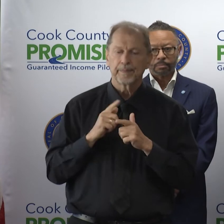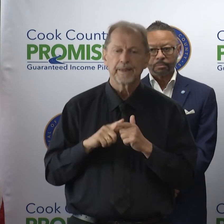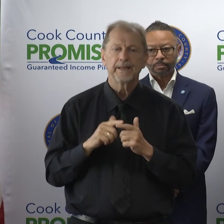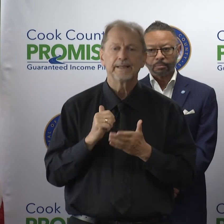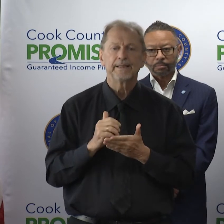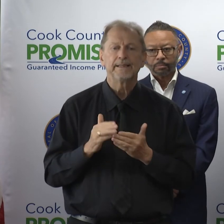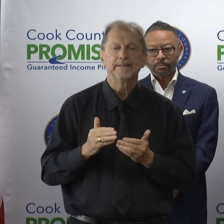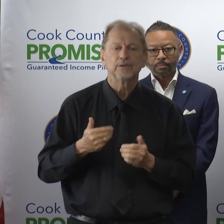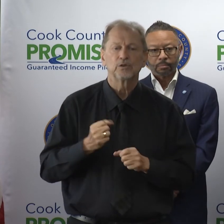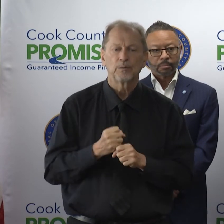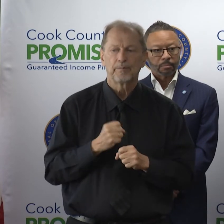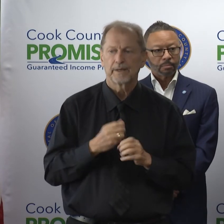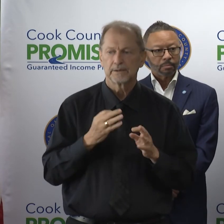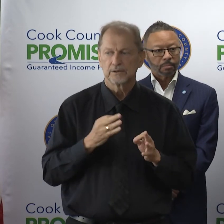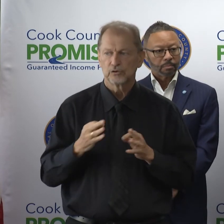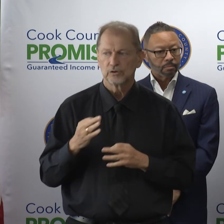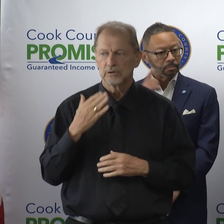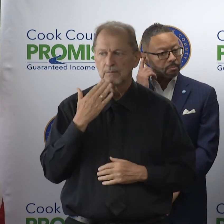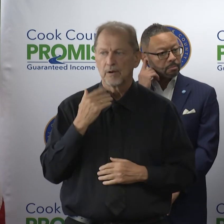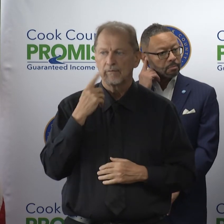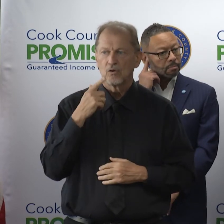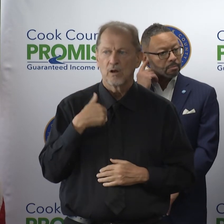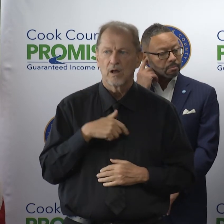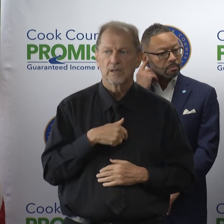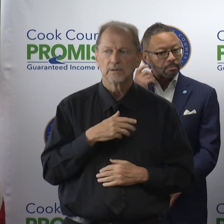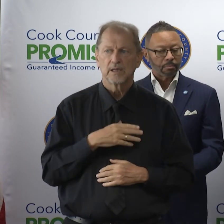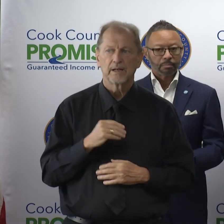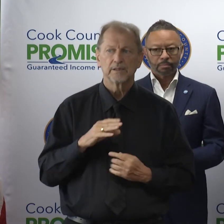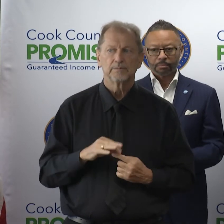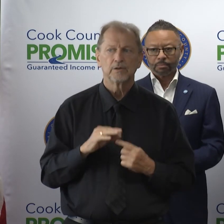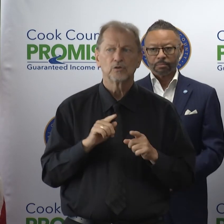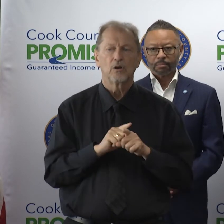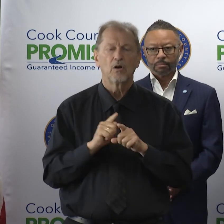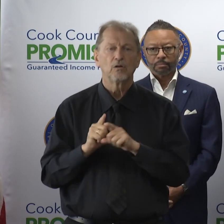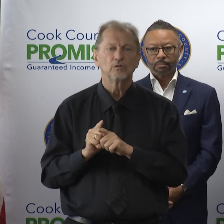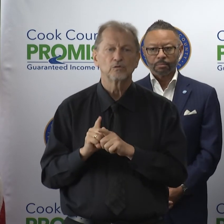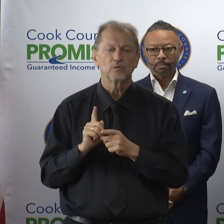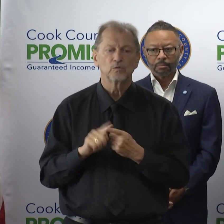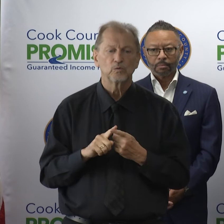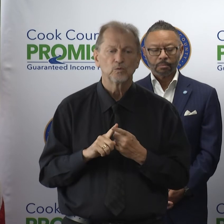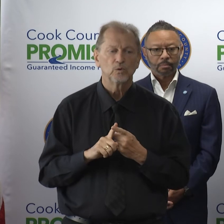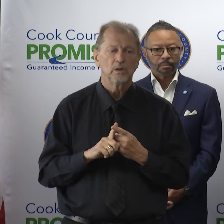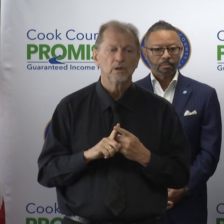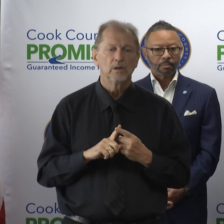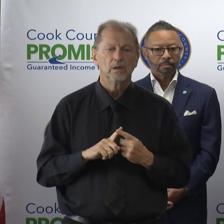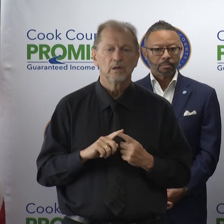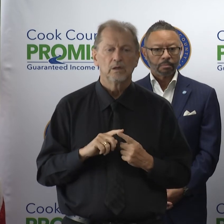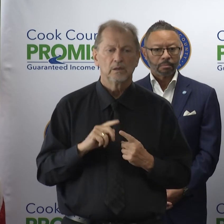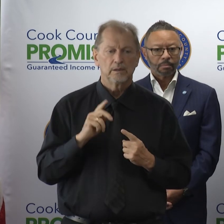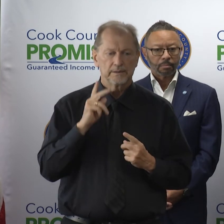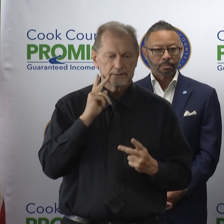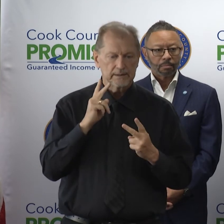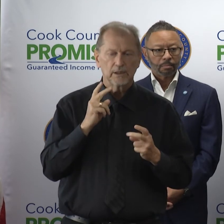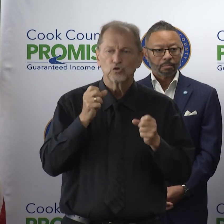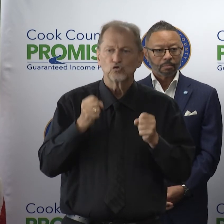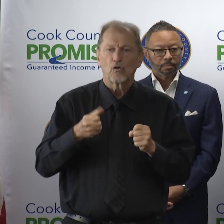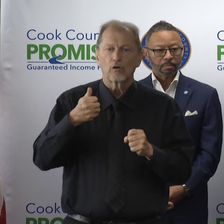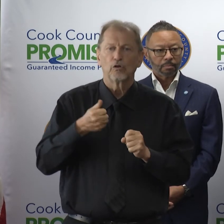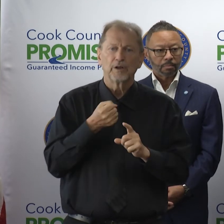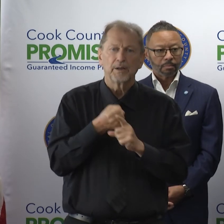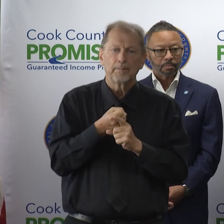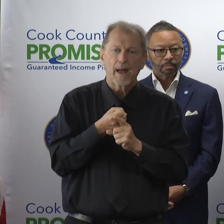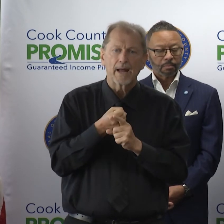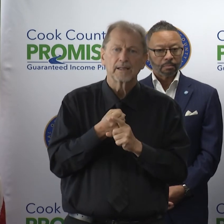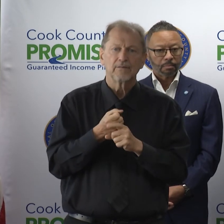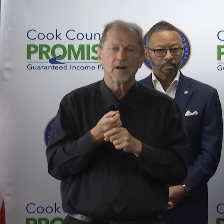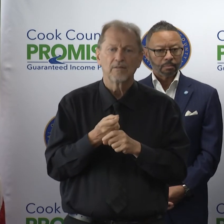better for us, and especially to also maybe see stronger impacts if we have a